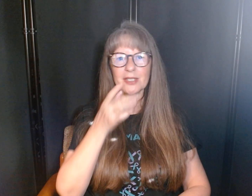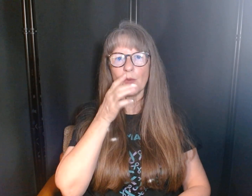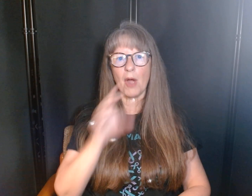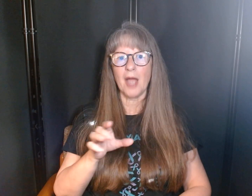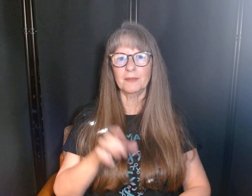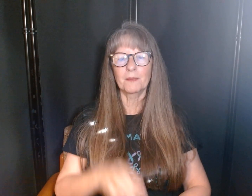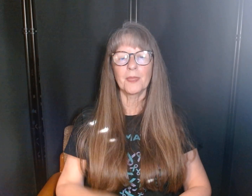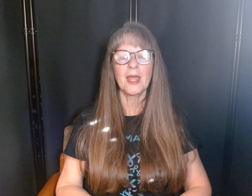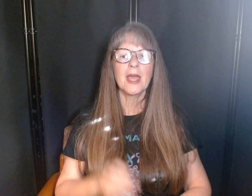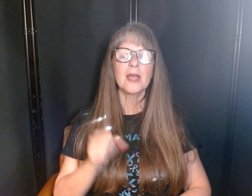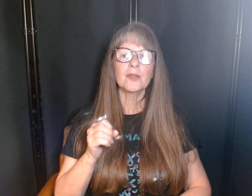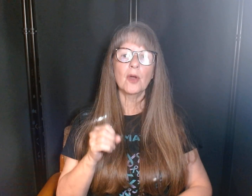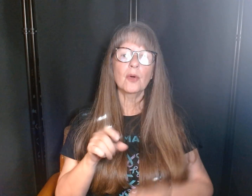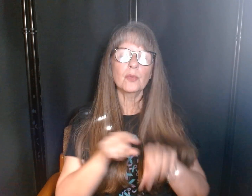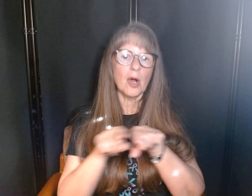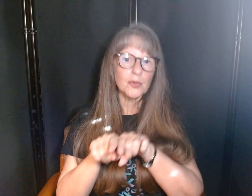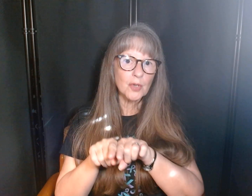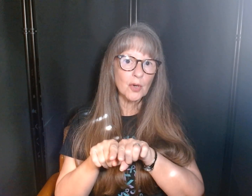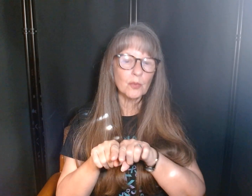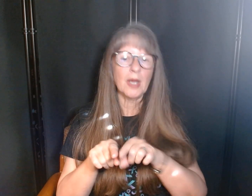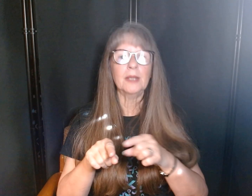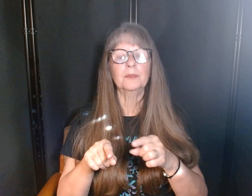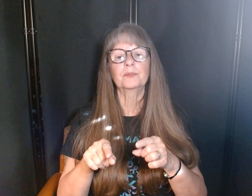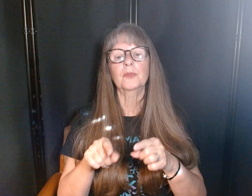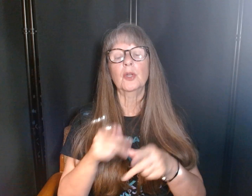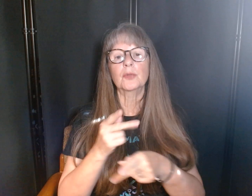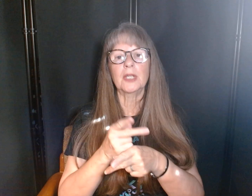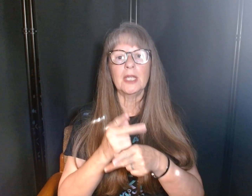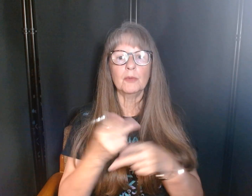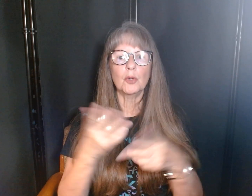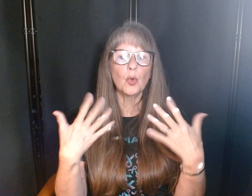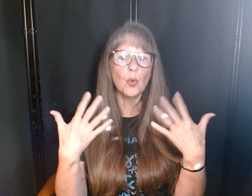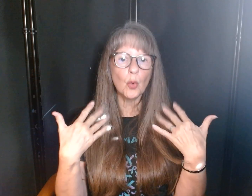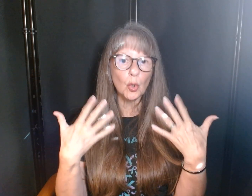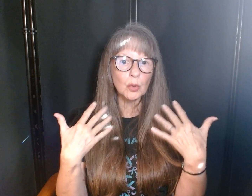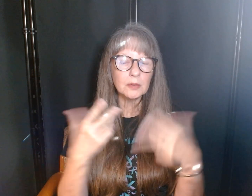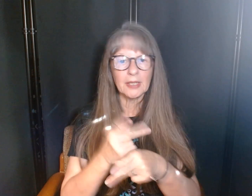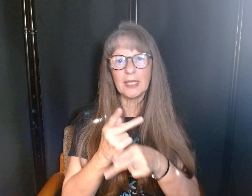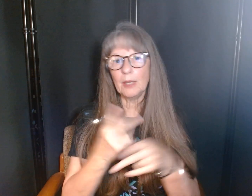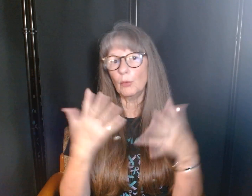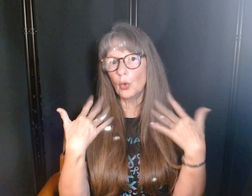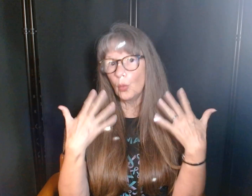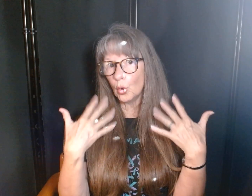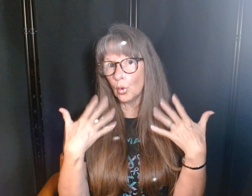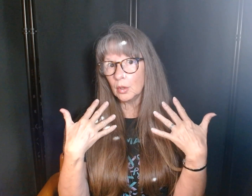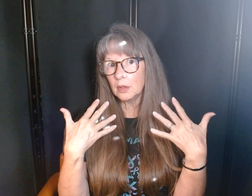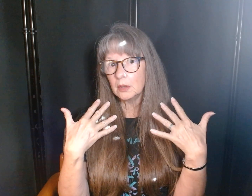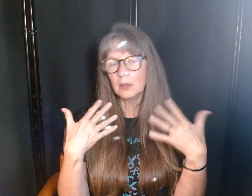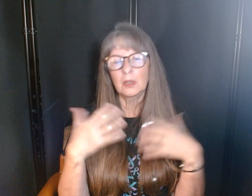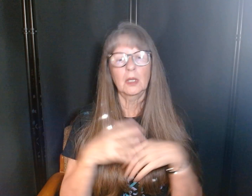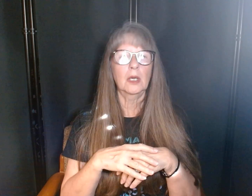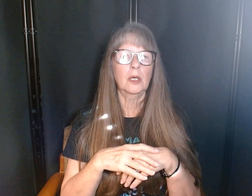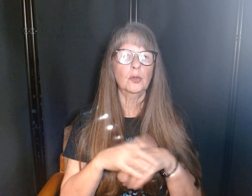so hot. So also, to keep cool, you can